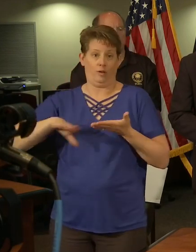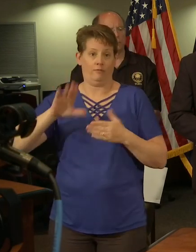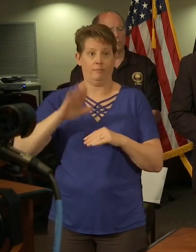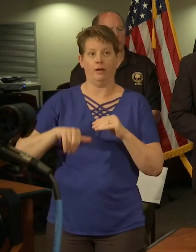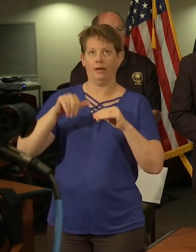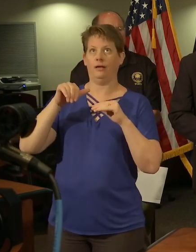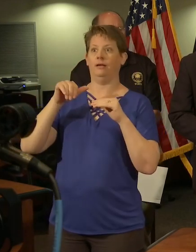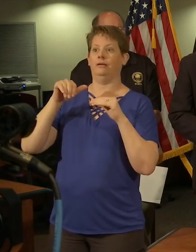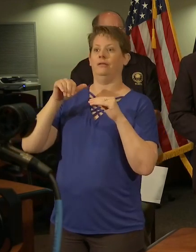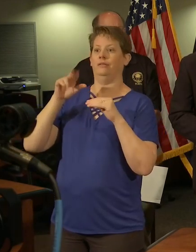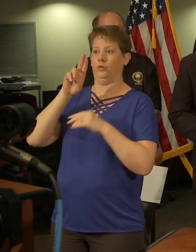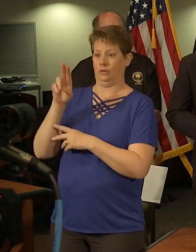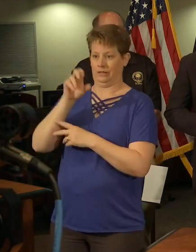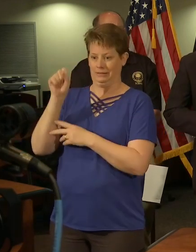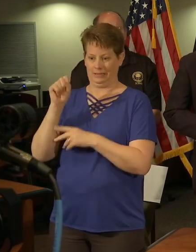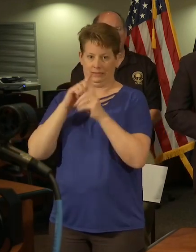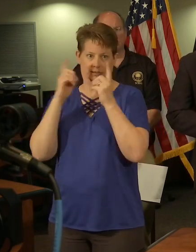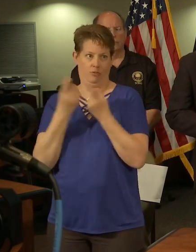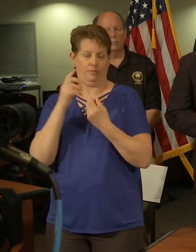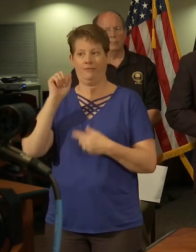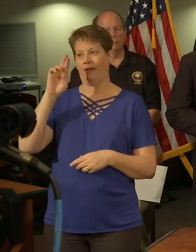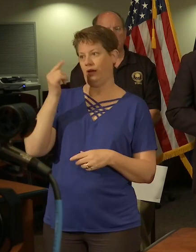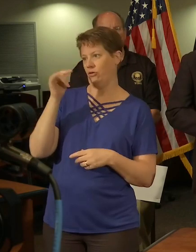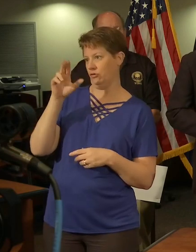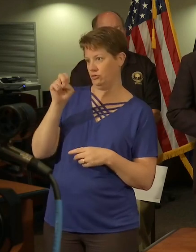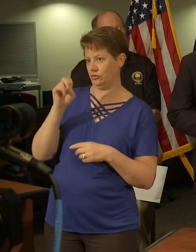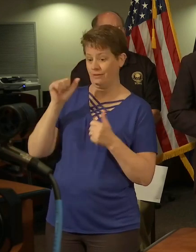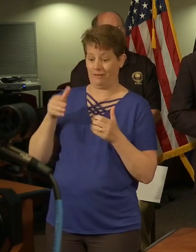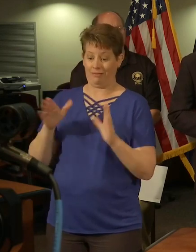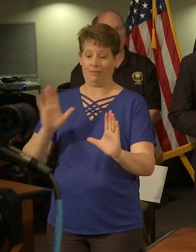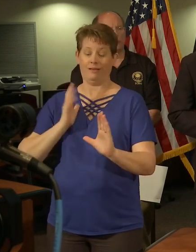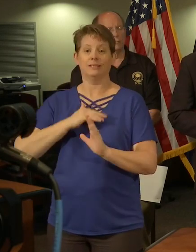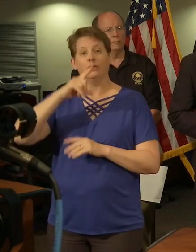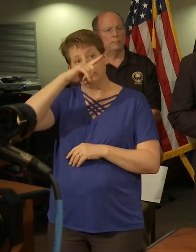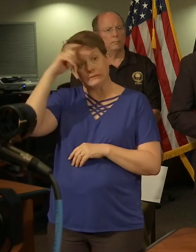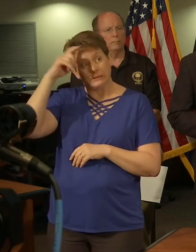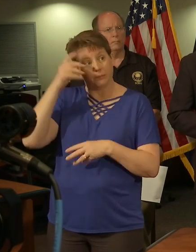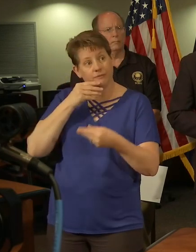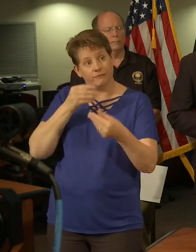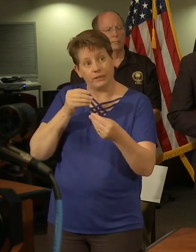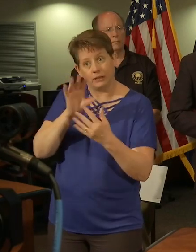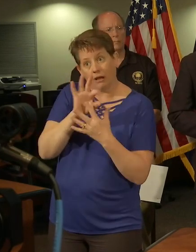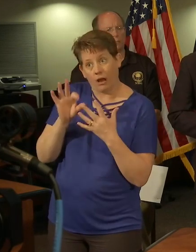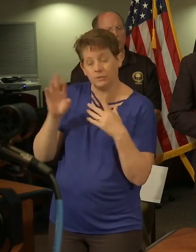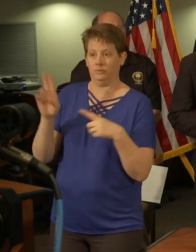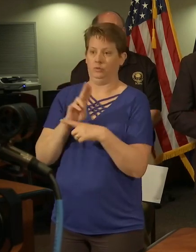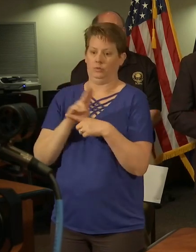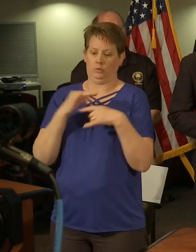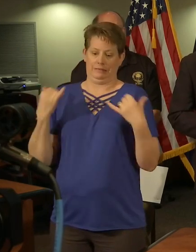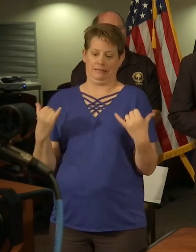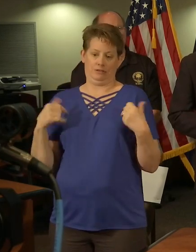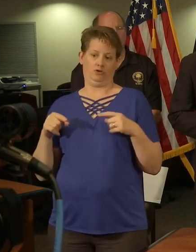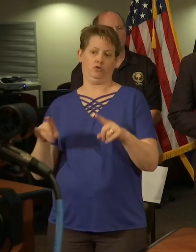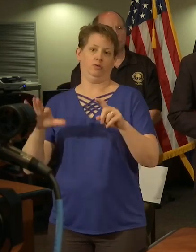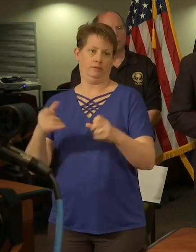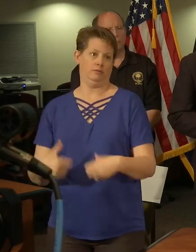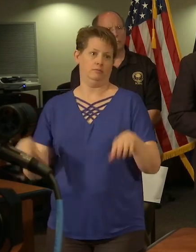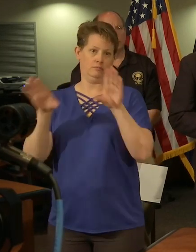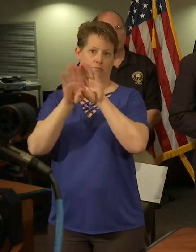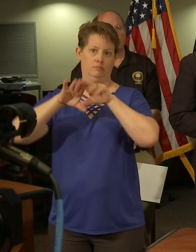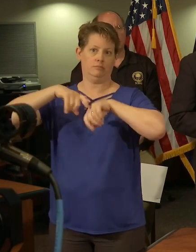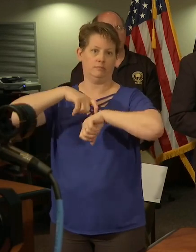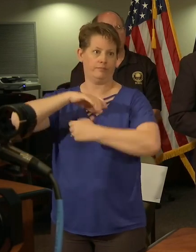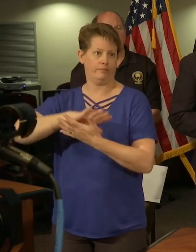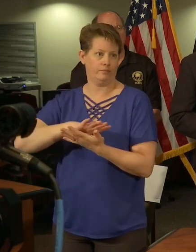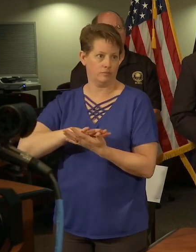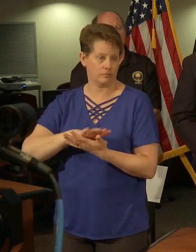States Department of Agriculture that allows our summer feeding options to be used during this school closure. We